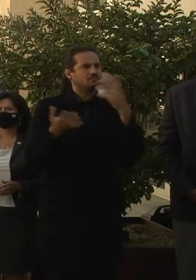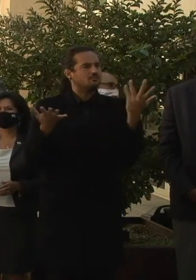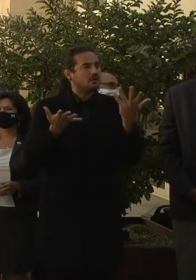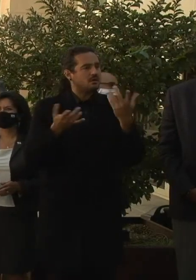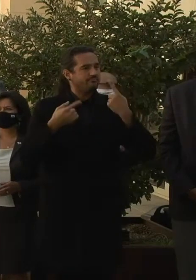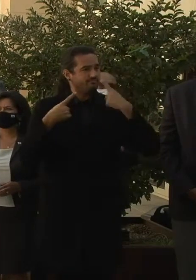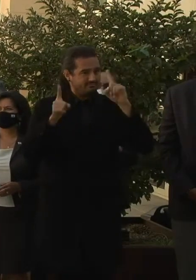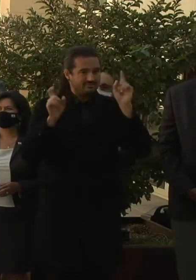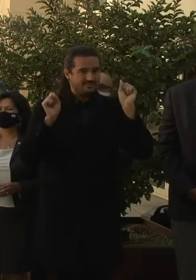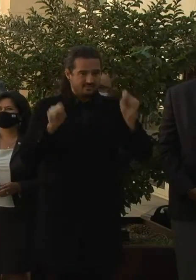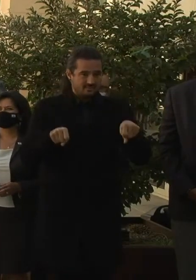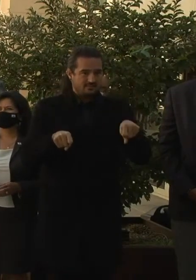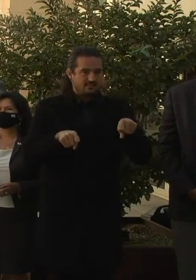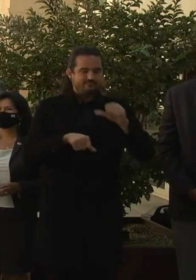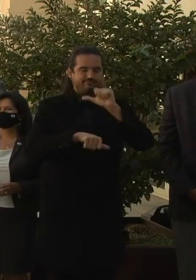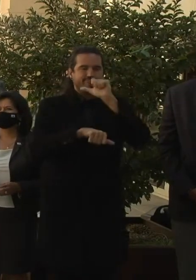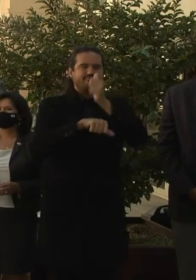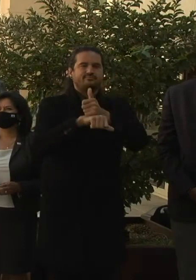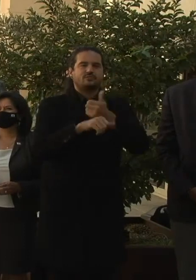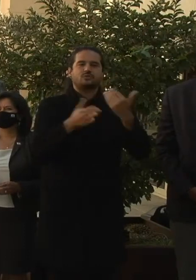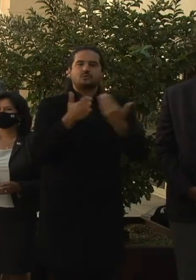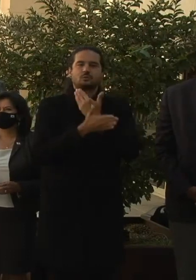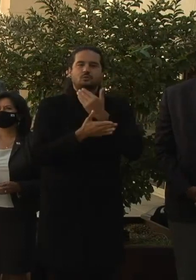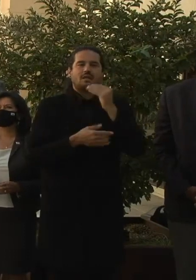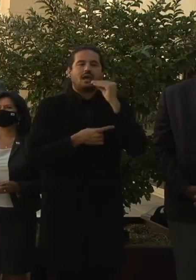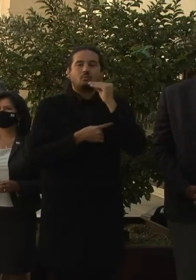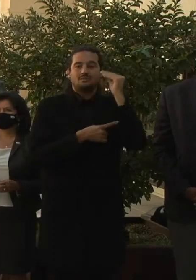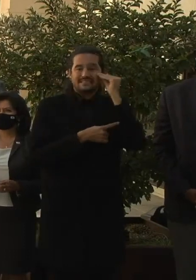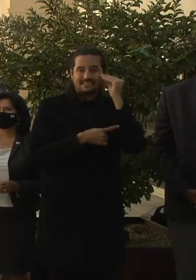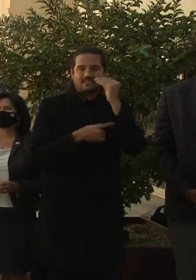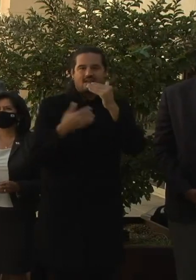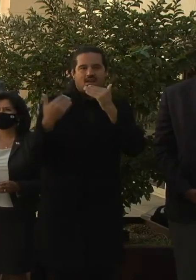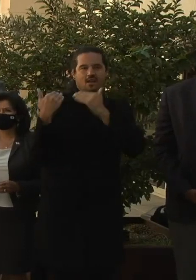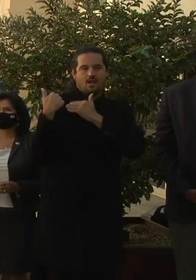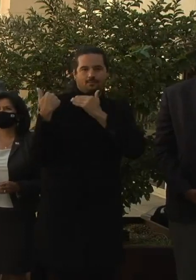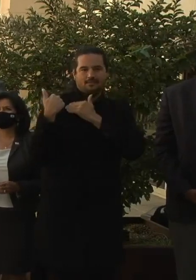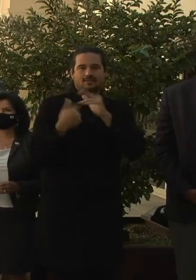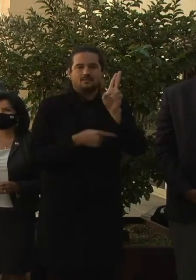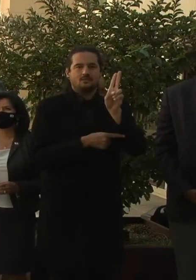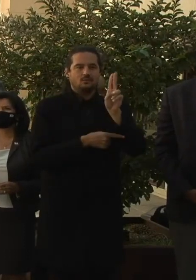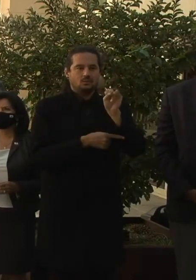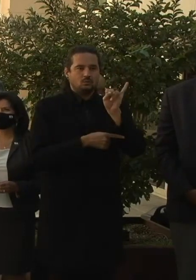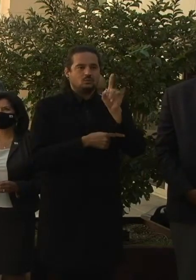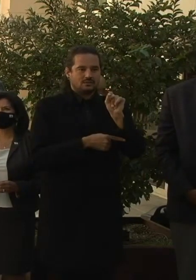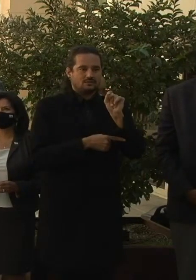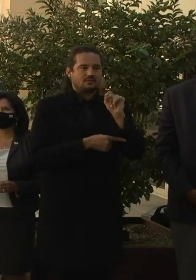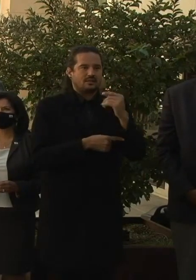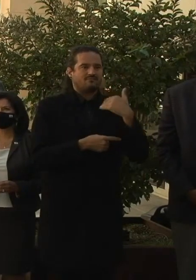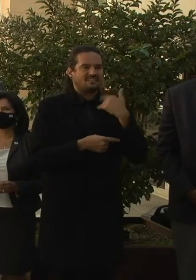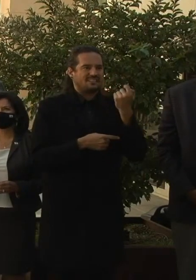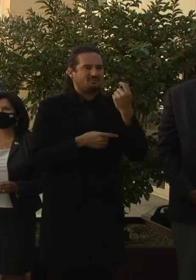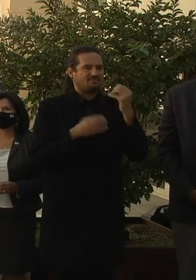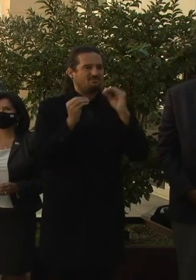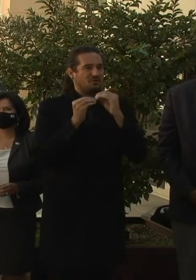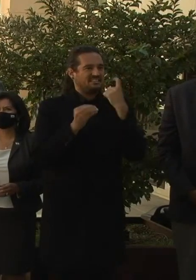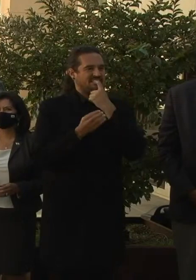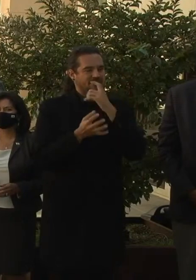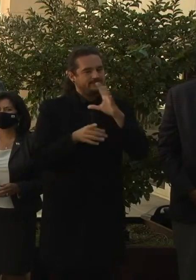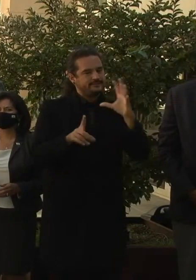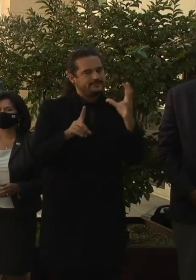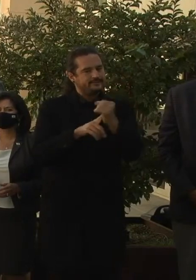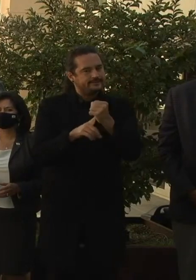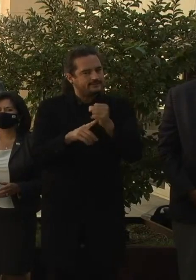a new housing accountability unit, but to give it a little more heft, more teeth. And the bill I'll be